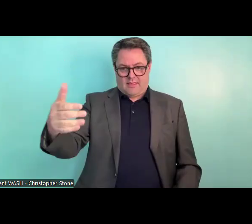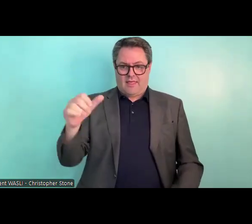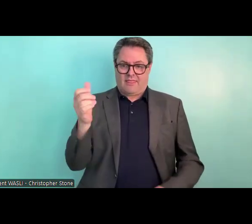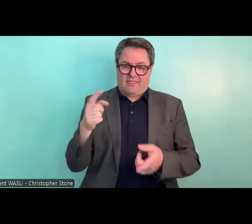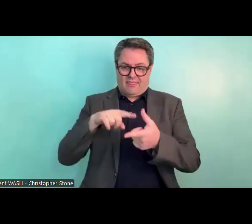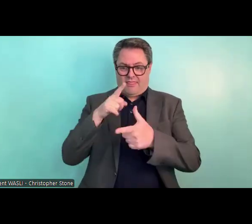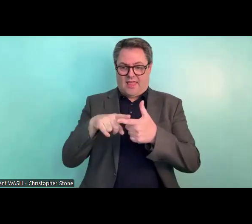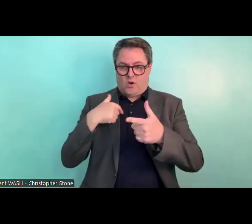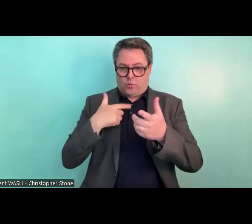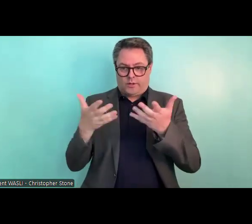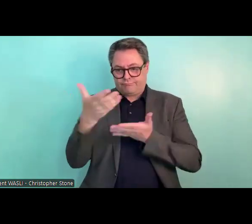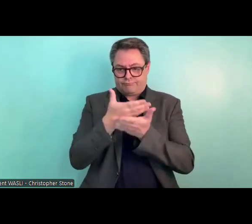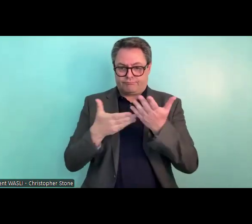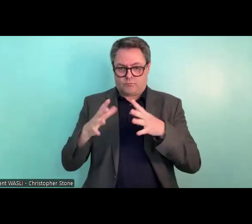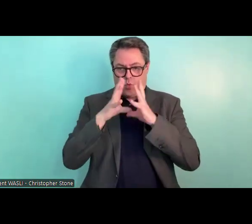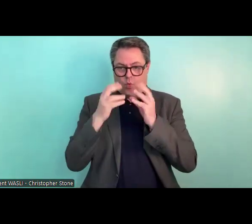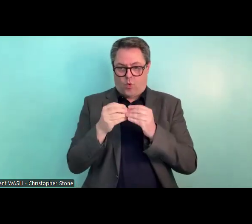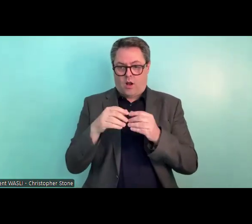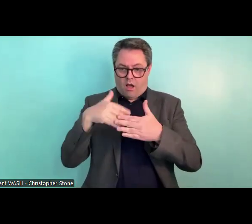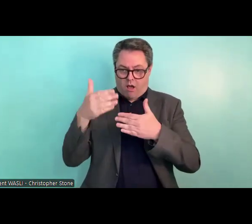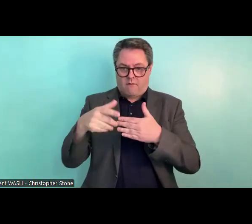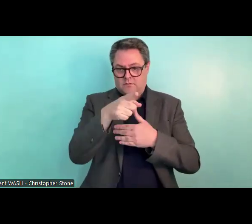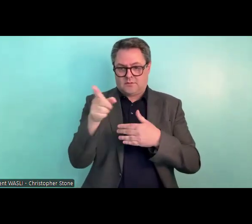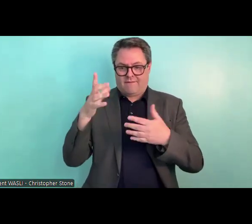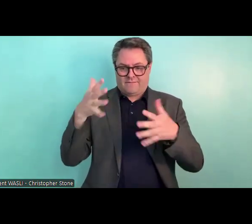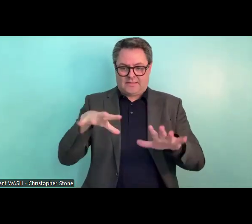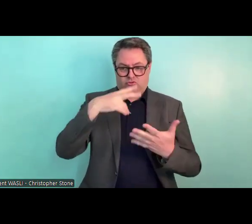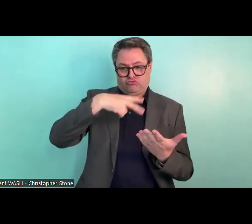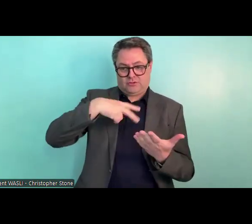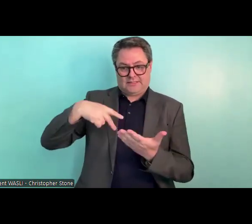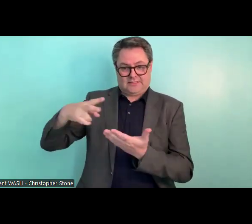We have 14, so I think it's best that